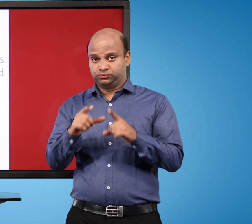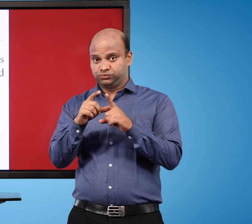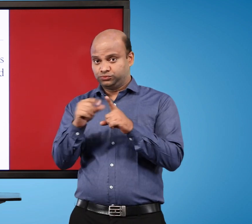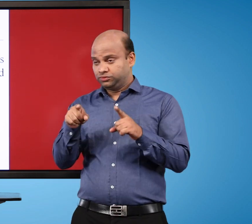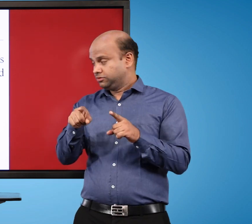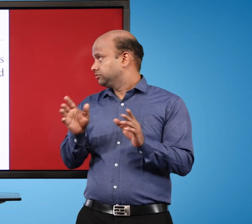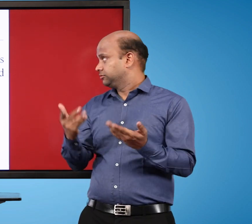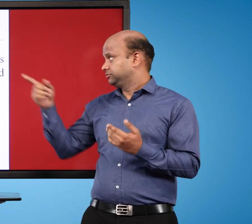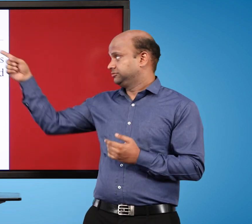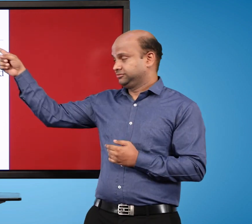Do this.